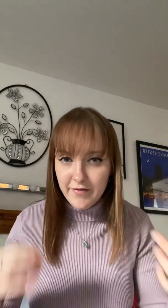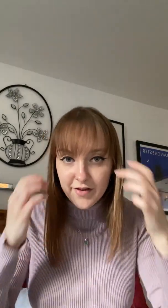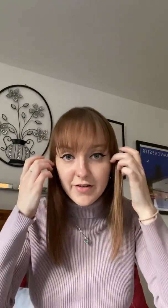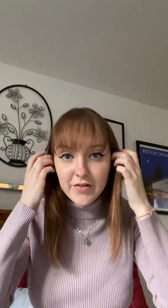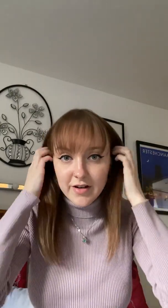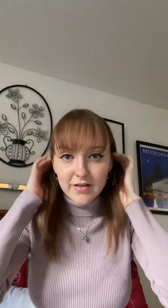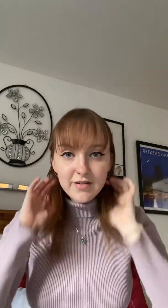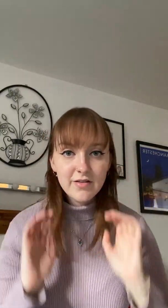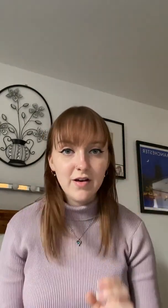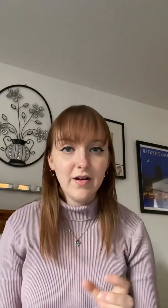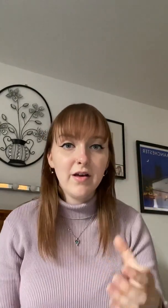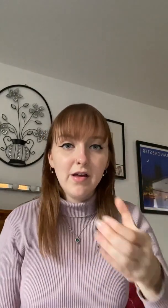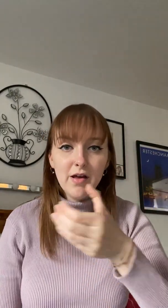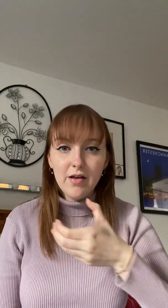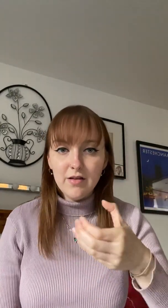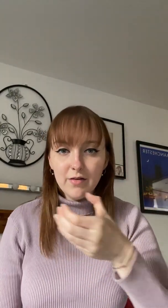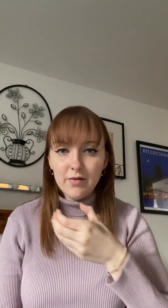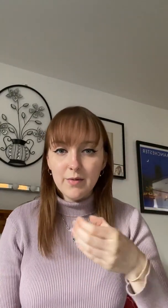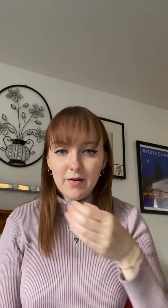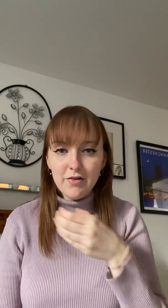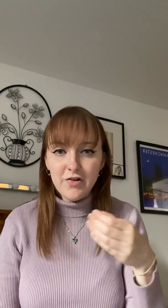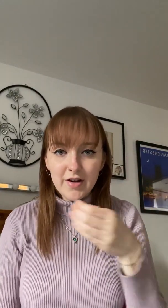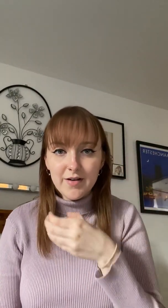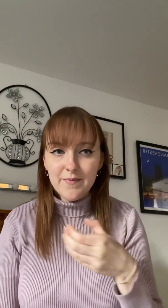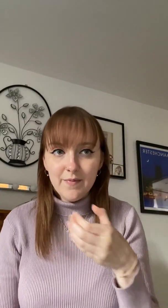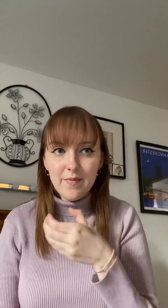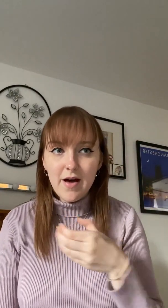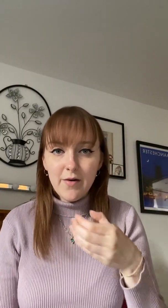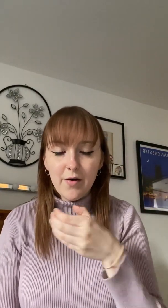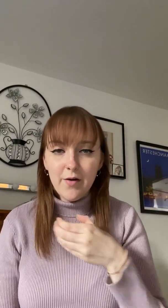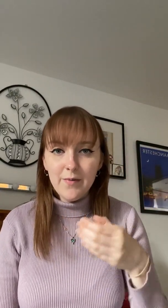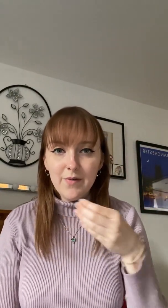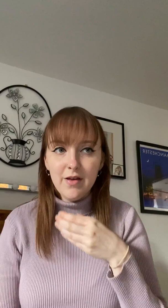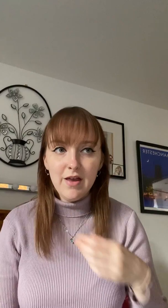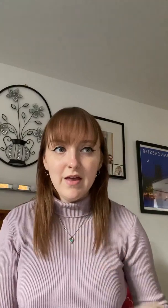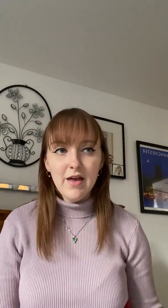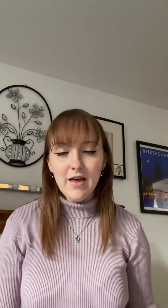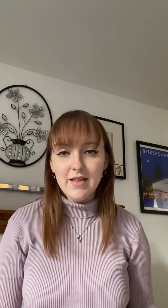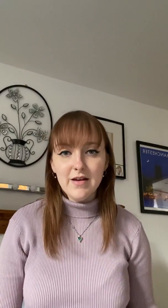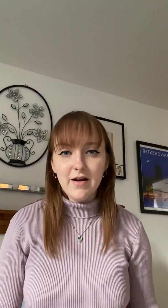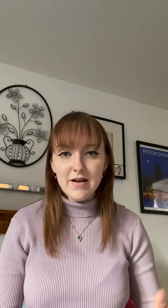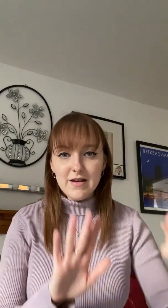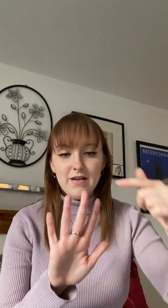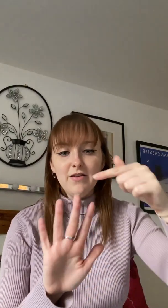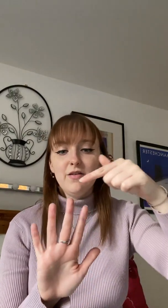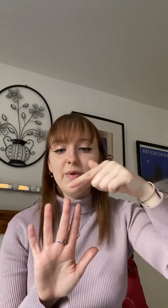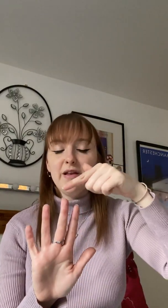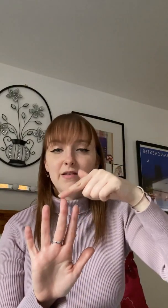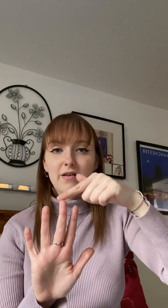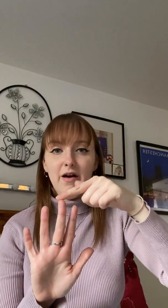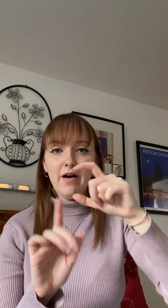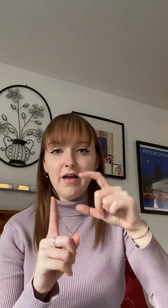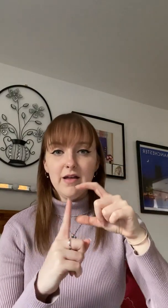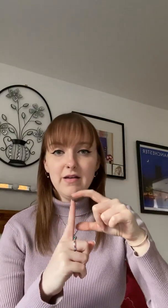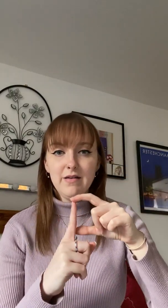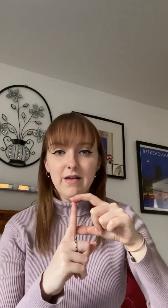food and drinks, so you sort of swirl around your drink. Alcohol. And then ID is just spelling, so I-D.